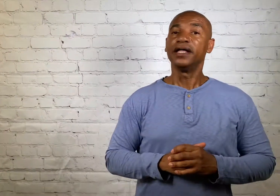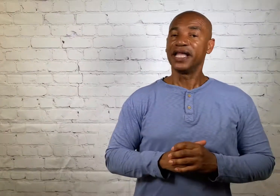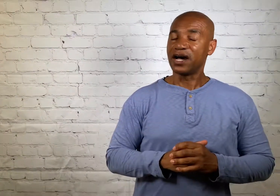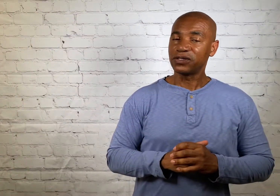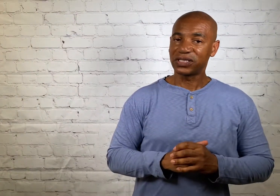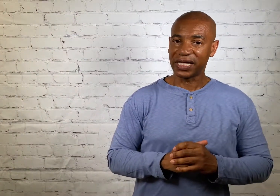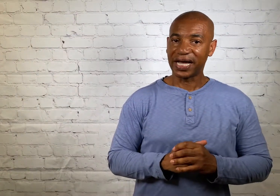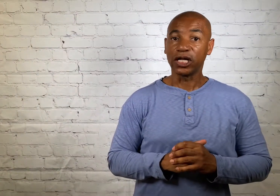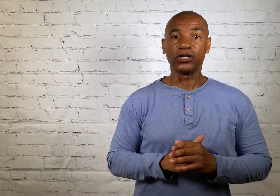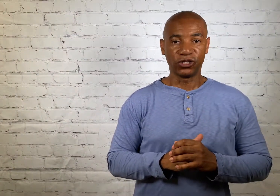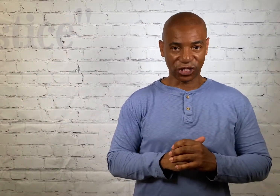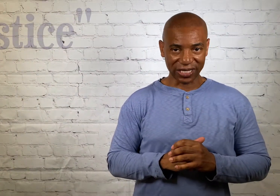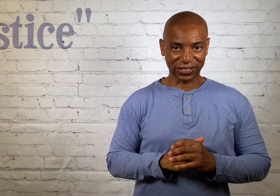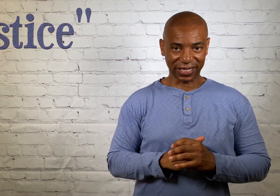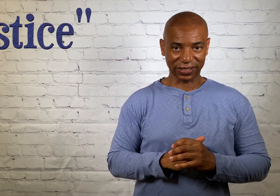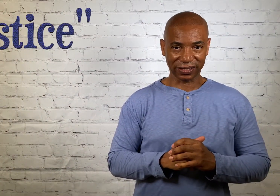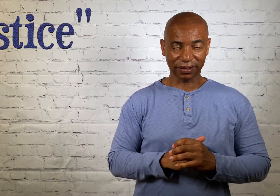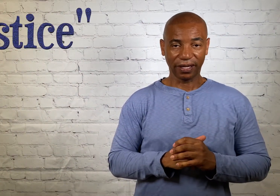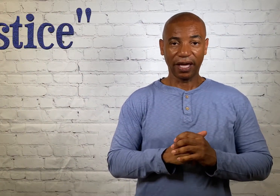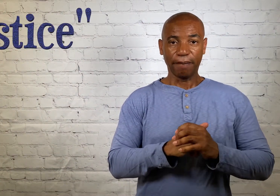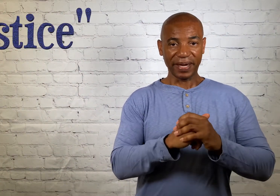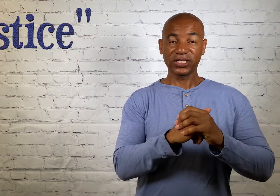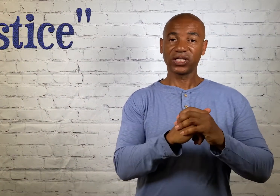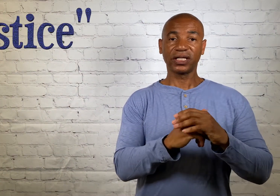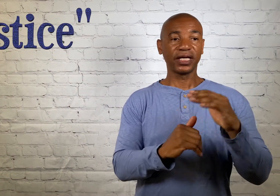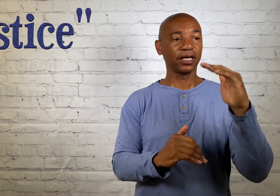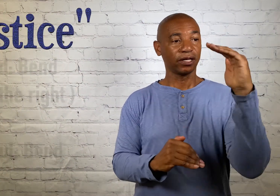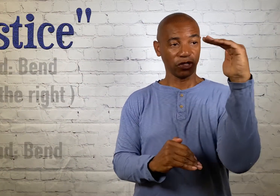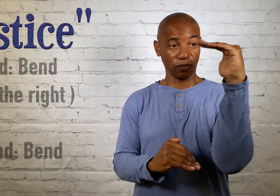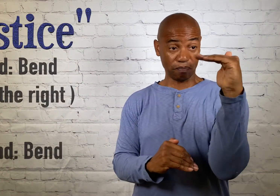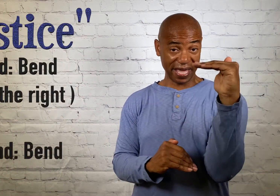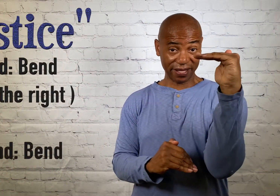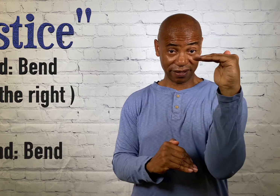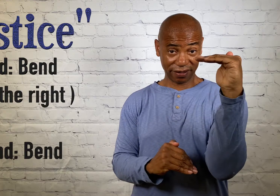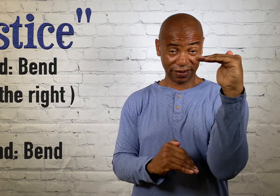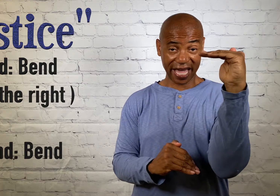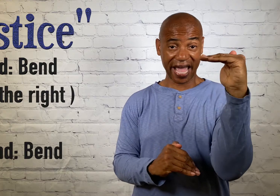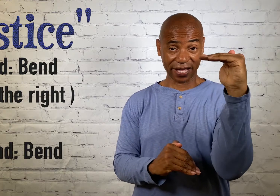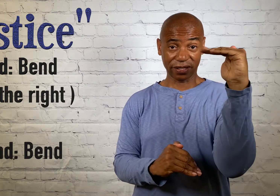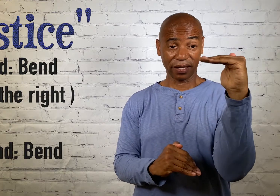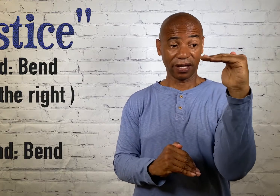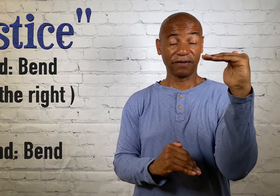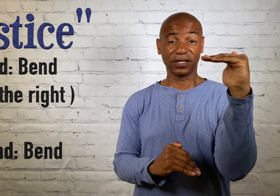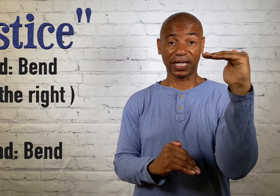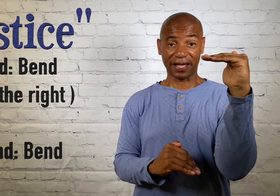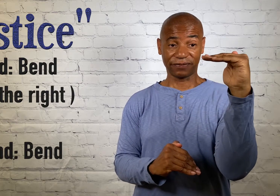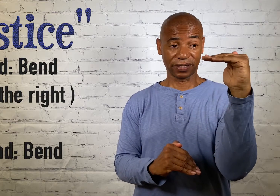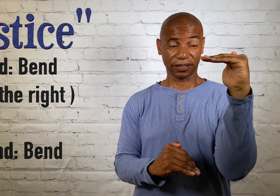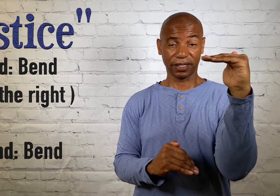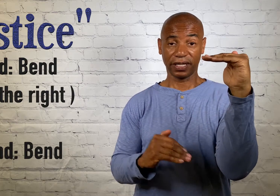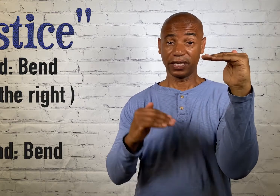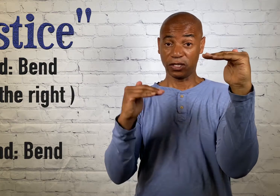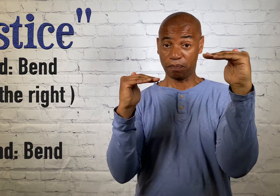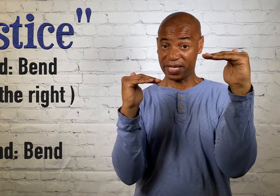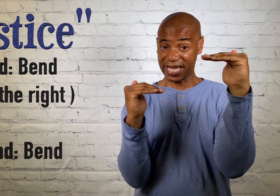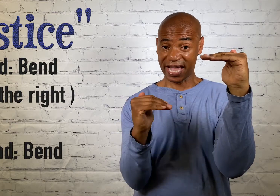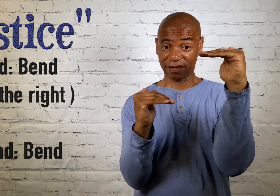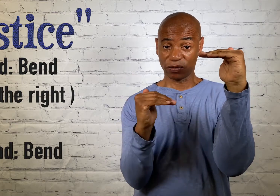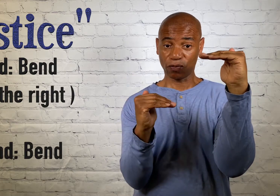Now the sign justice. Basically, you bend the hand of the left, you bend the hand of the right,